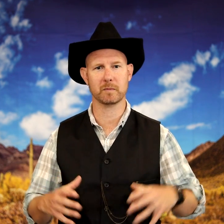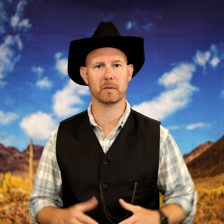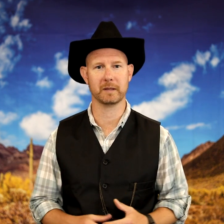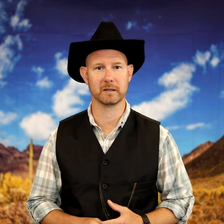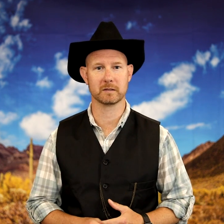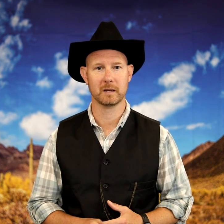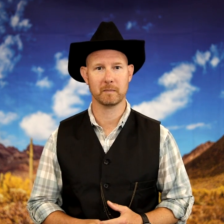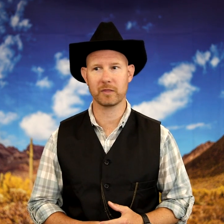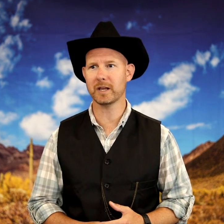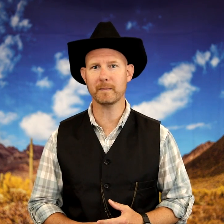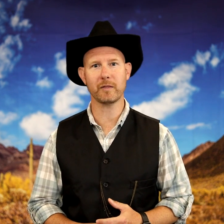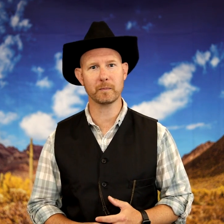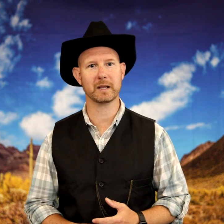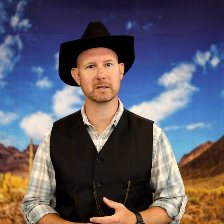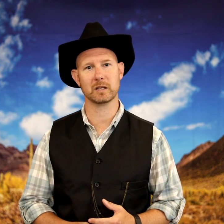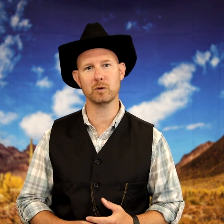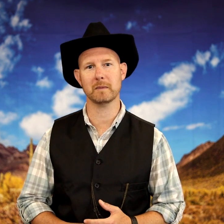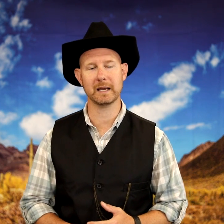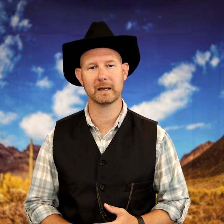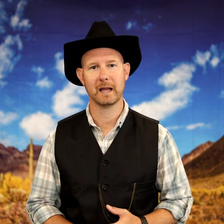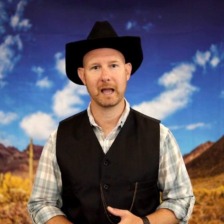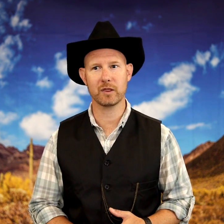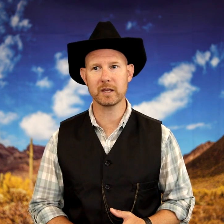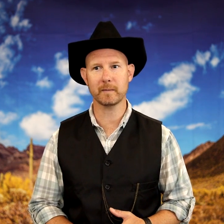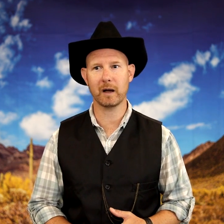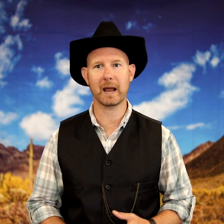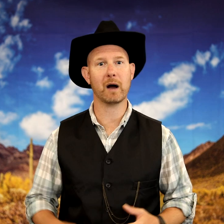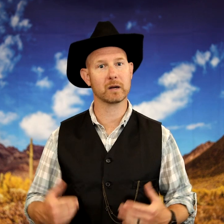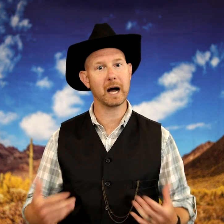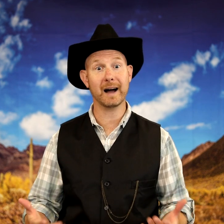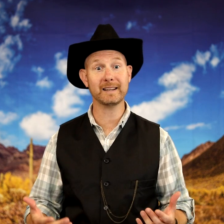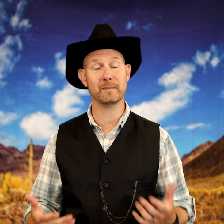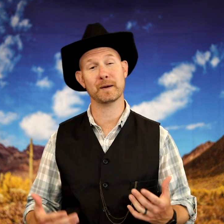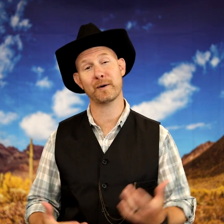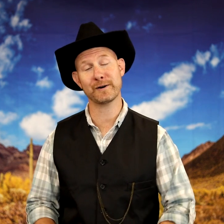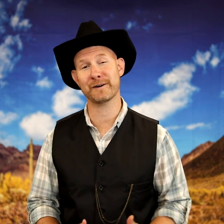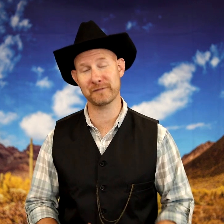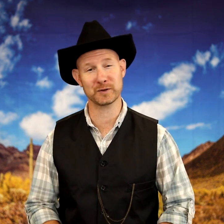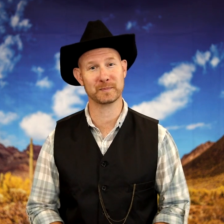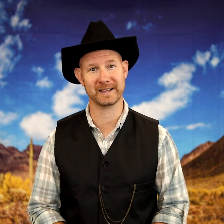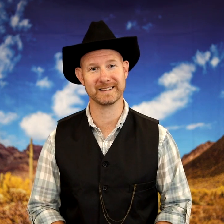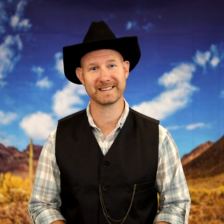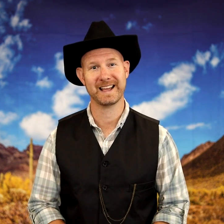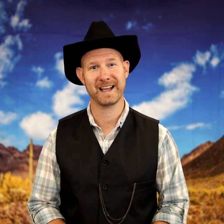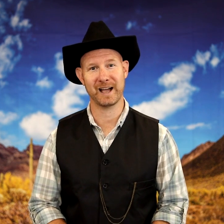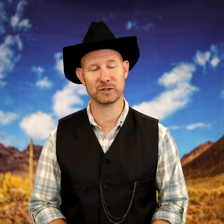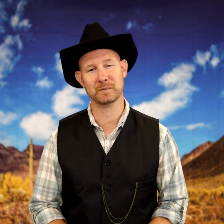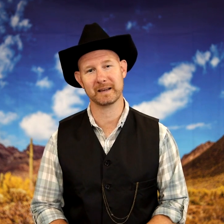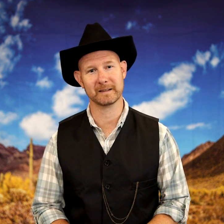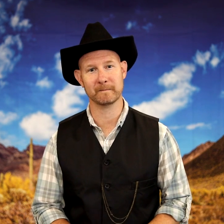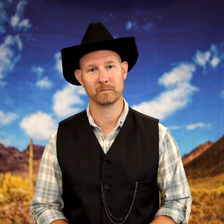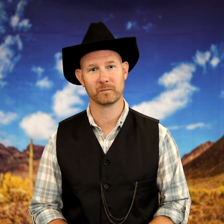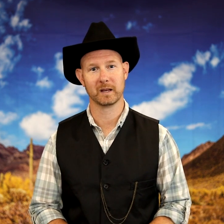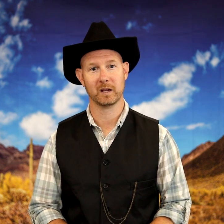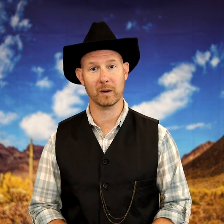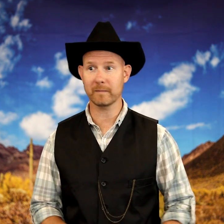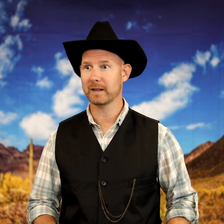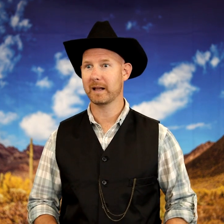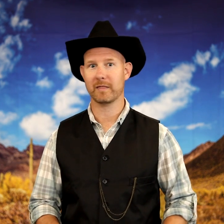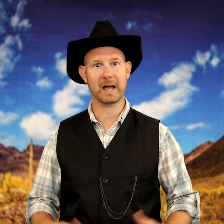small plans. But think about the plans that you make and think about how God can be a part of those plans as you make them. Well,